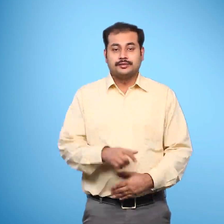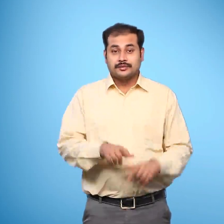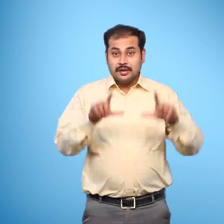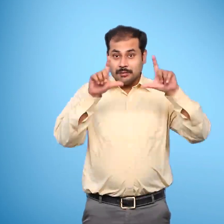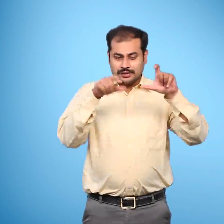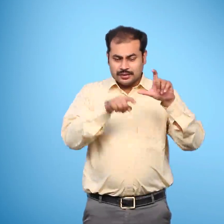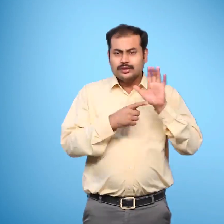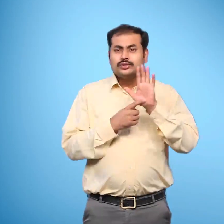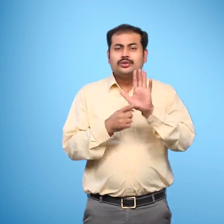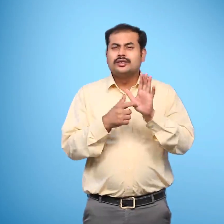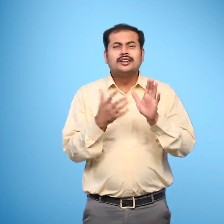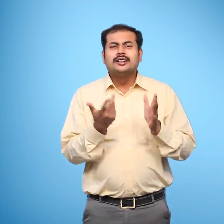The picture shows